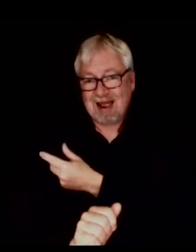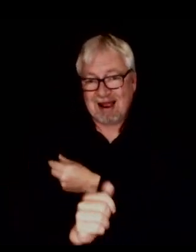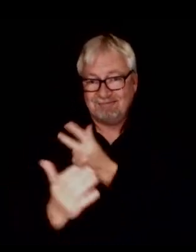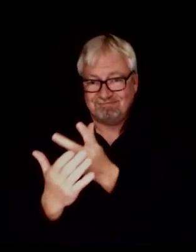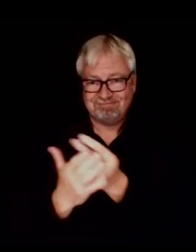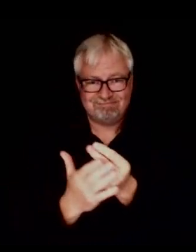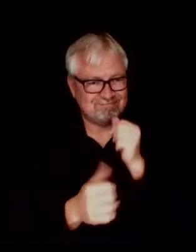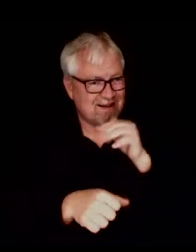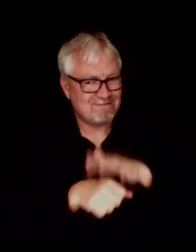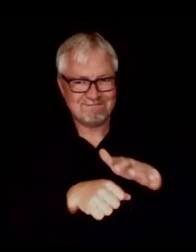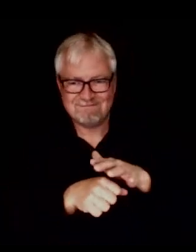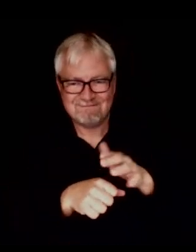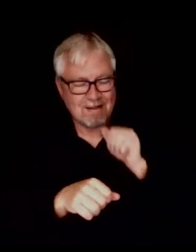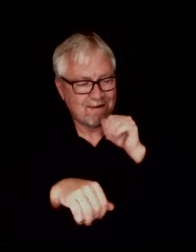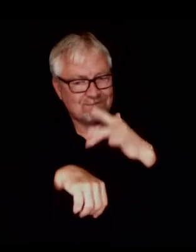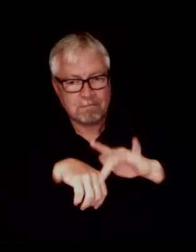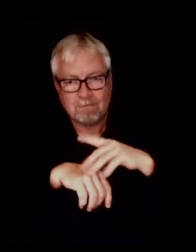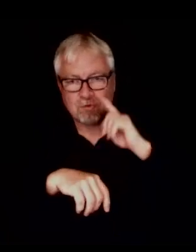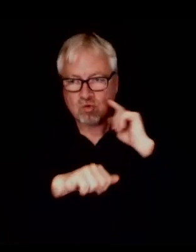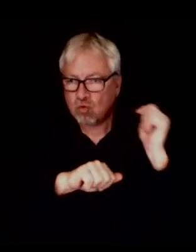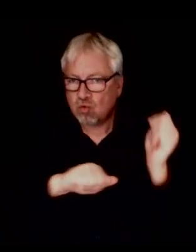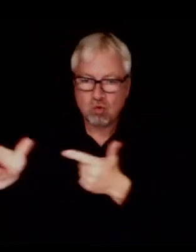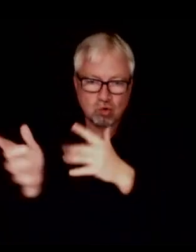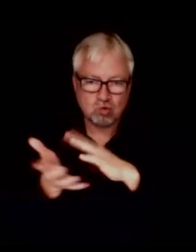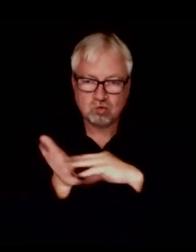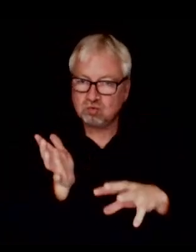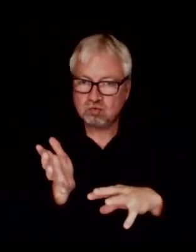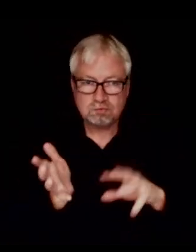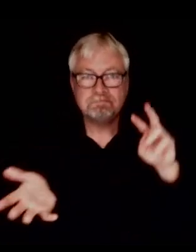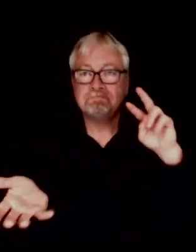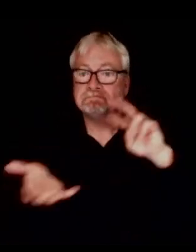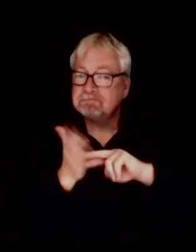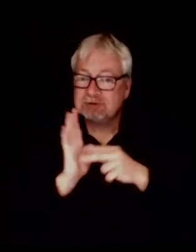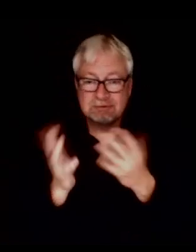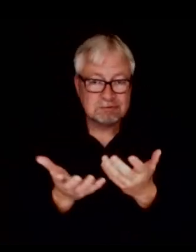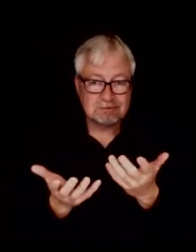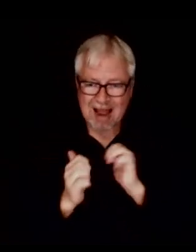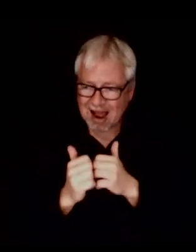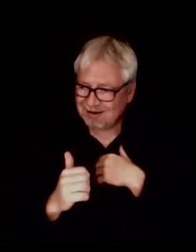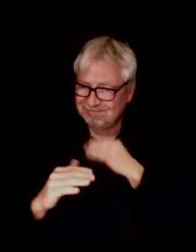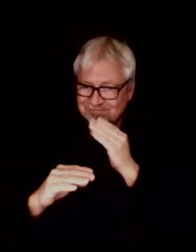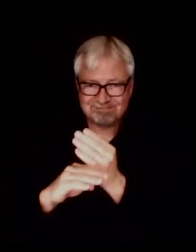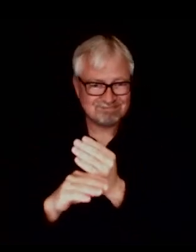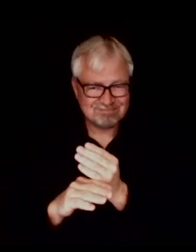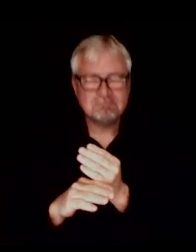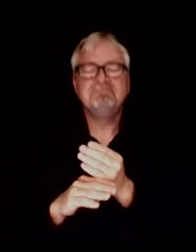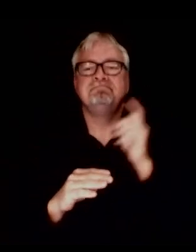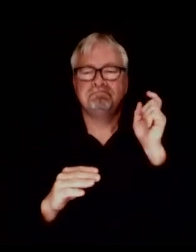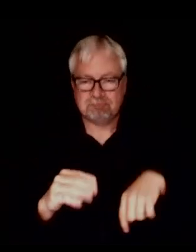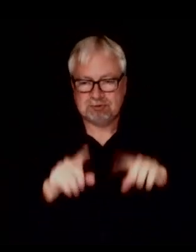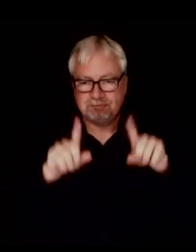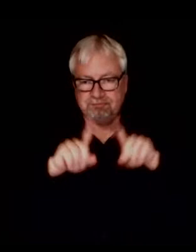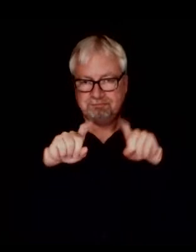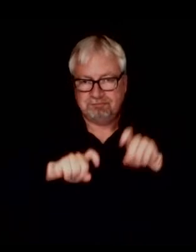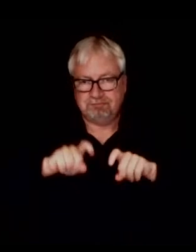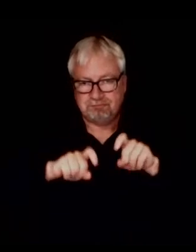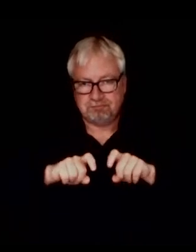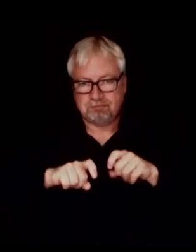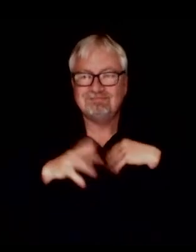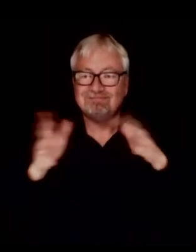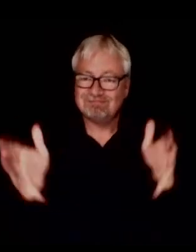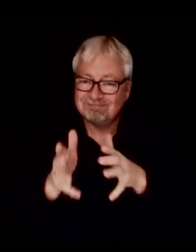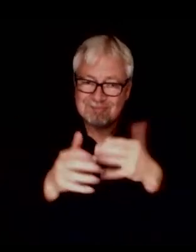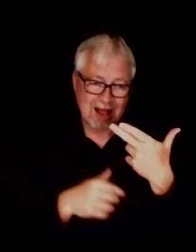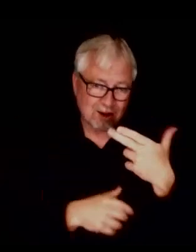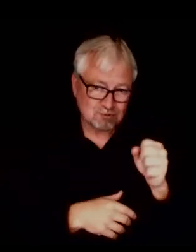And so we are strongly encouraging our middle schools and our high schools to provide testing for our students every 2 weeks. And